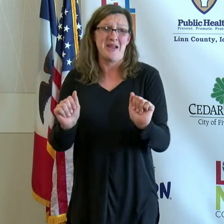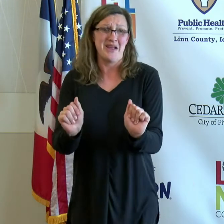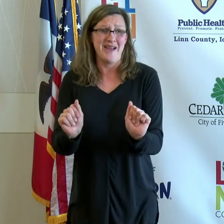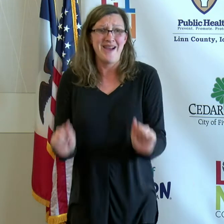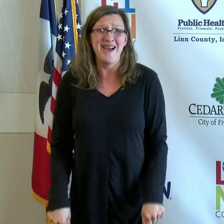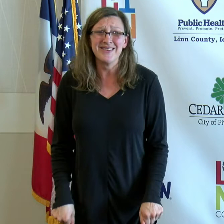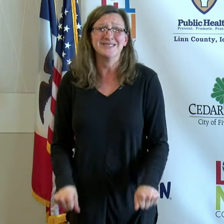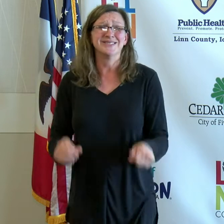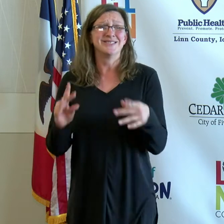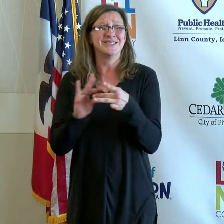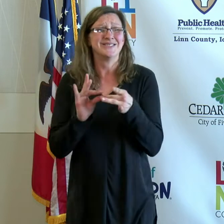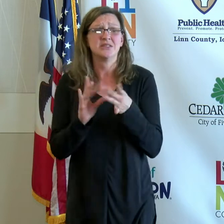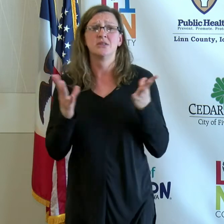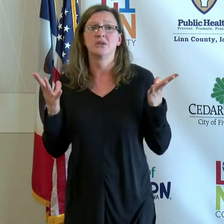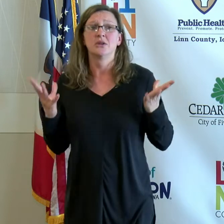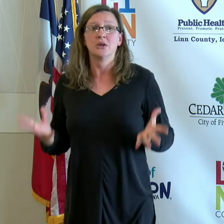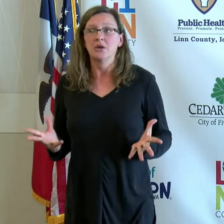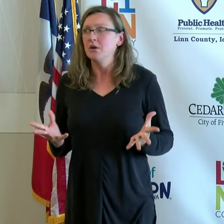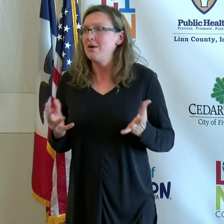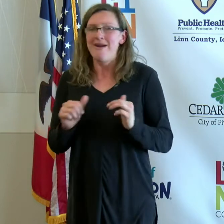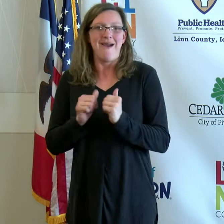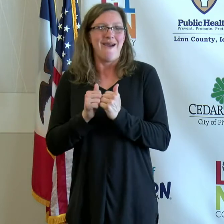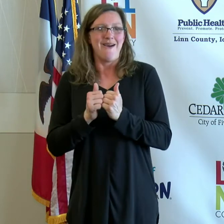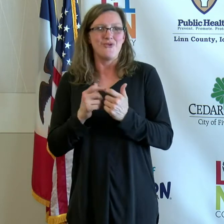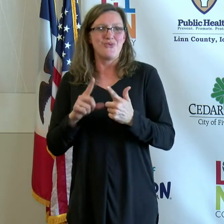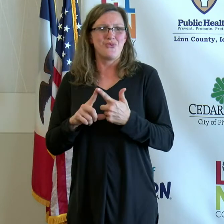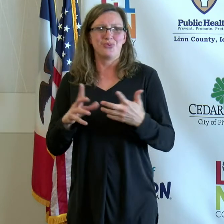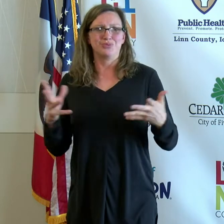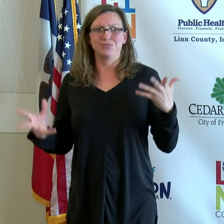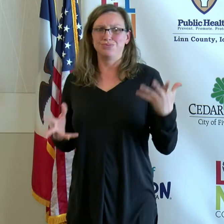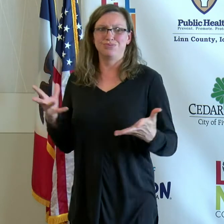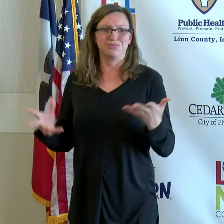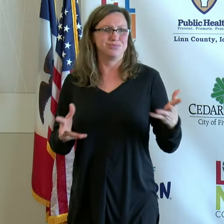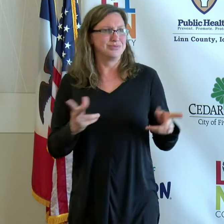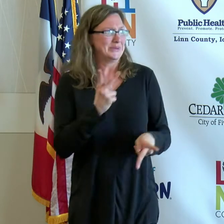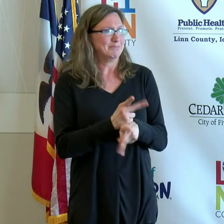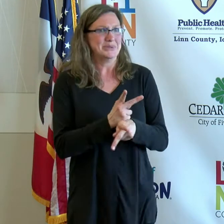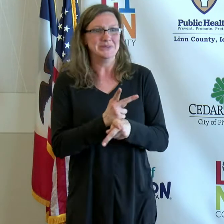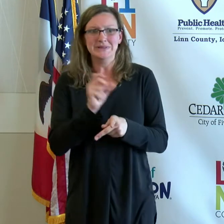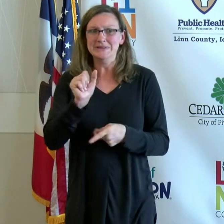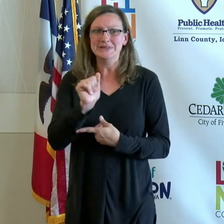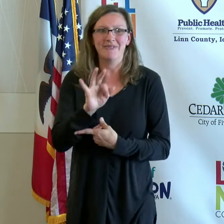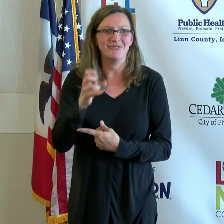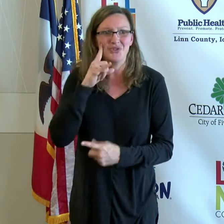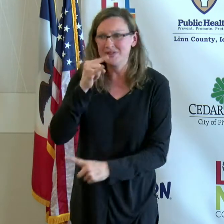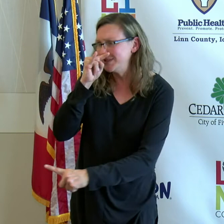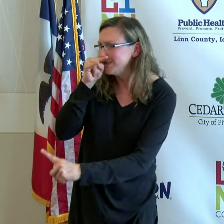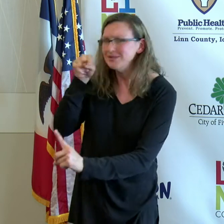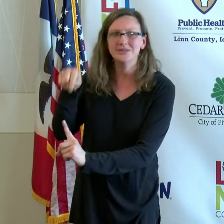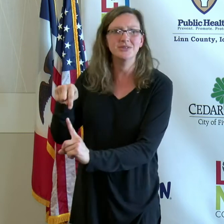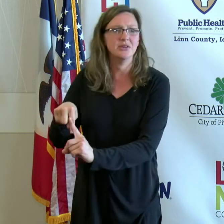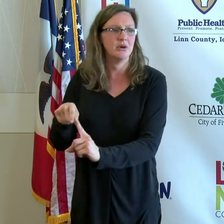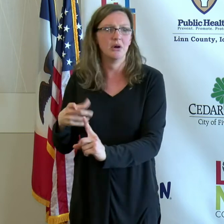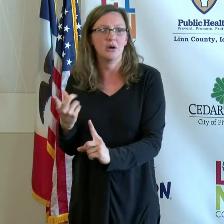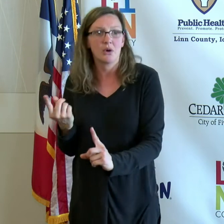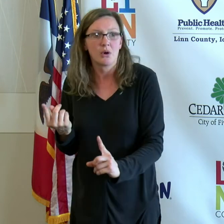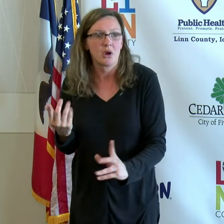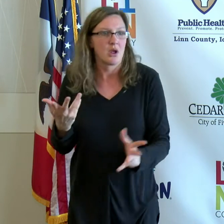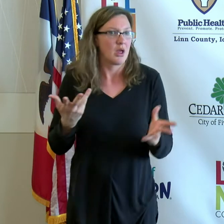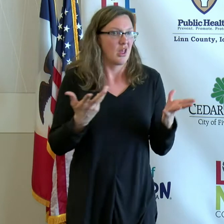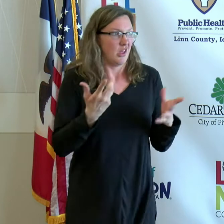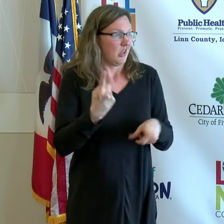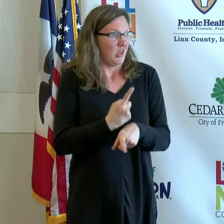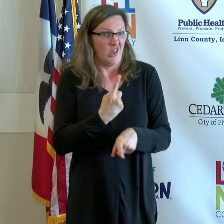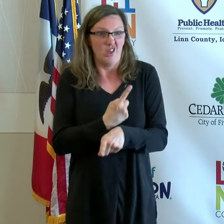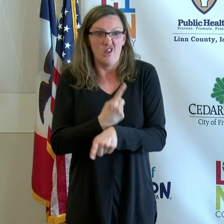way to monitor for safety are diminished. Kids are out of school, sports and medical routine appointments are being canceled, and